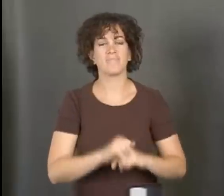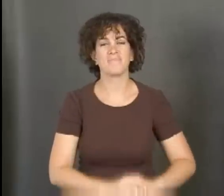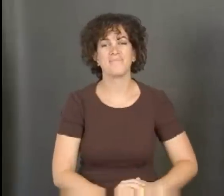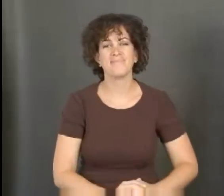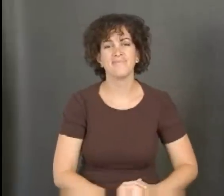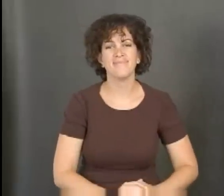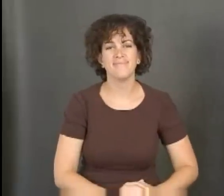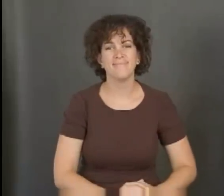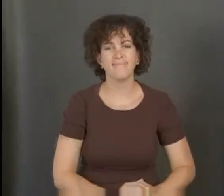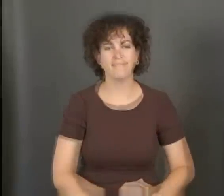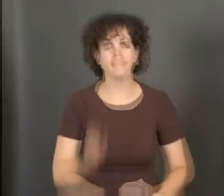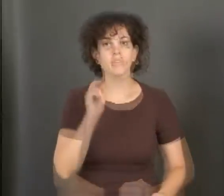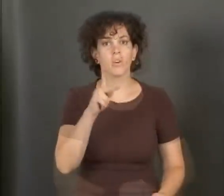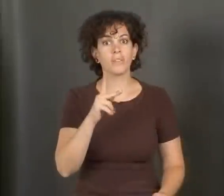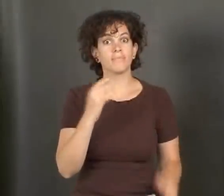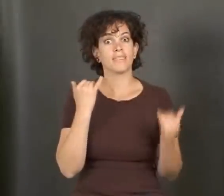Practice those signs.